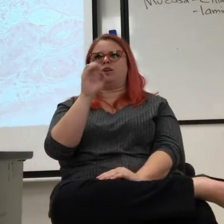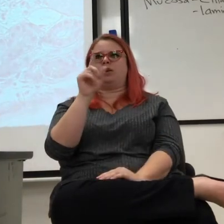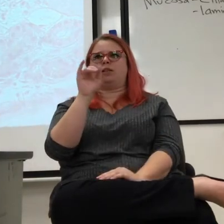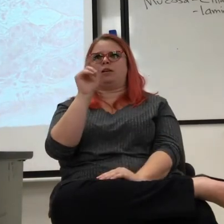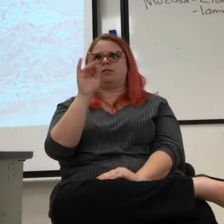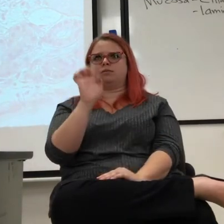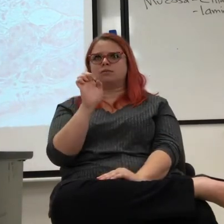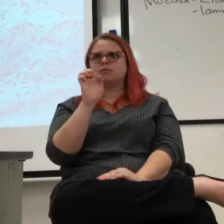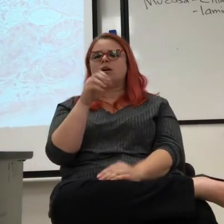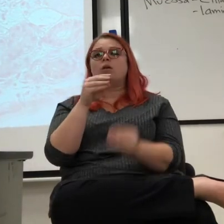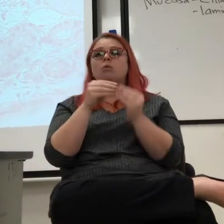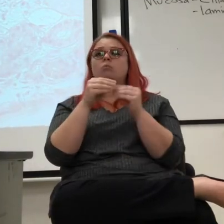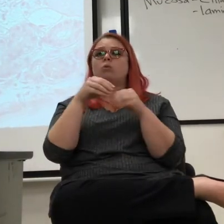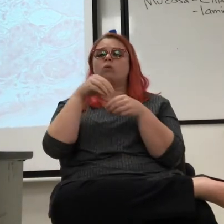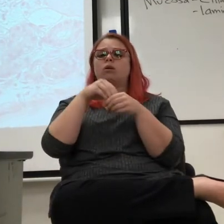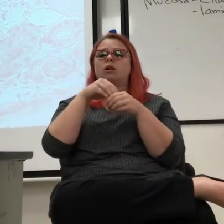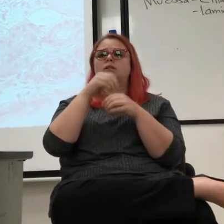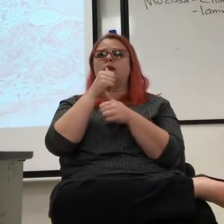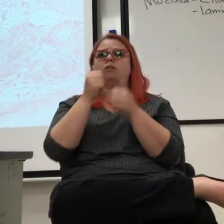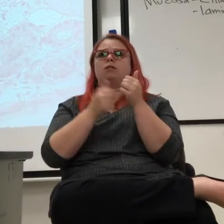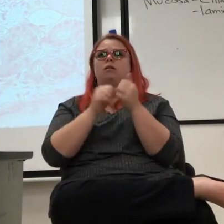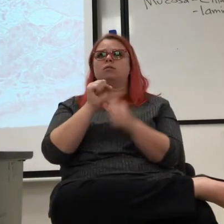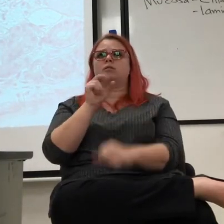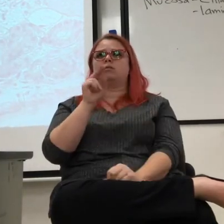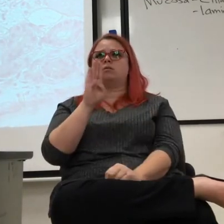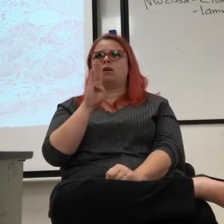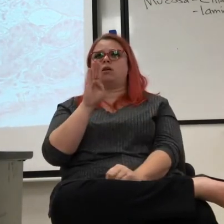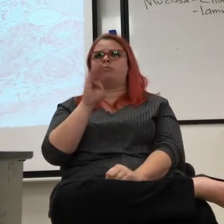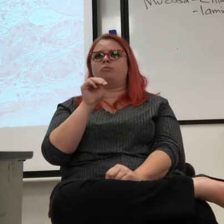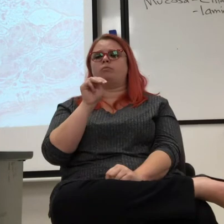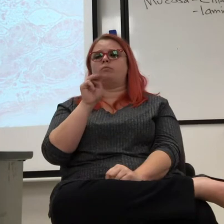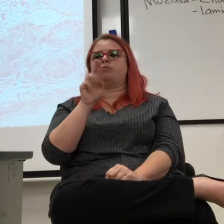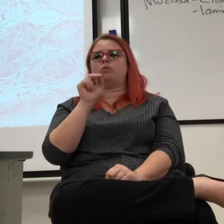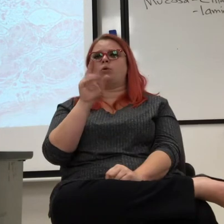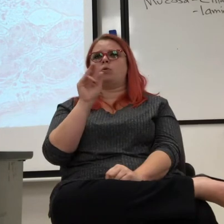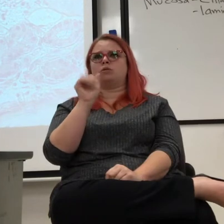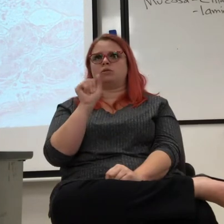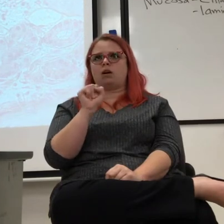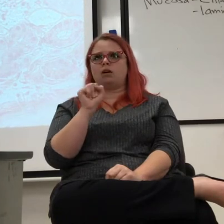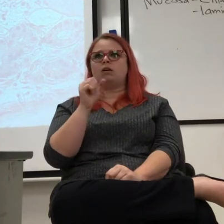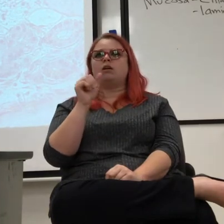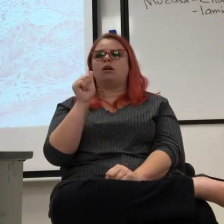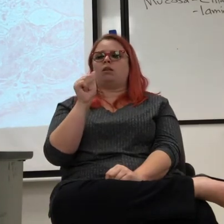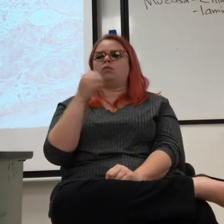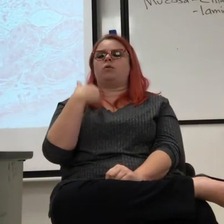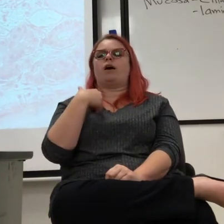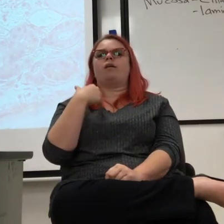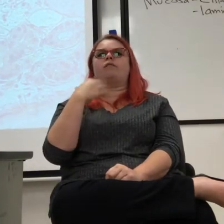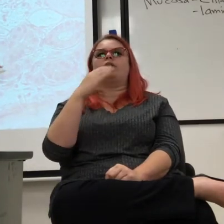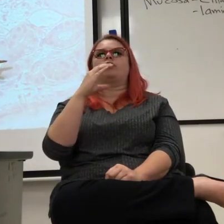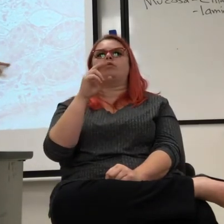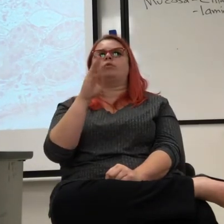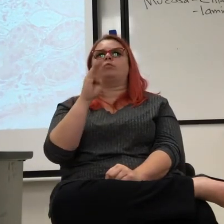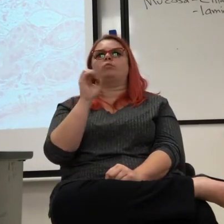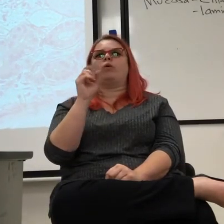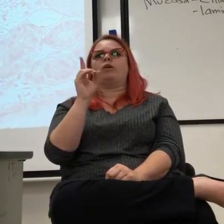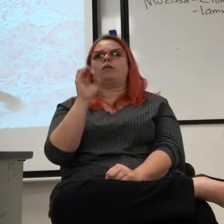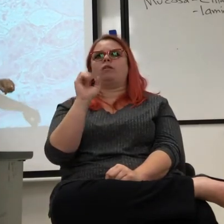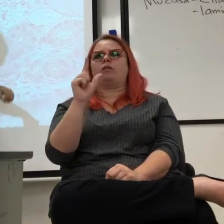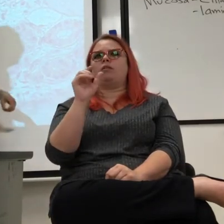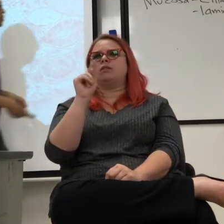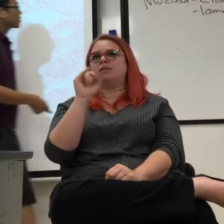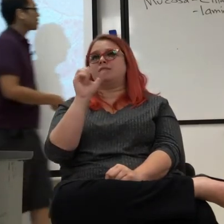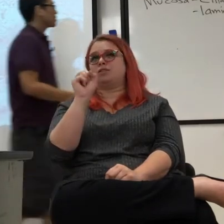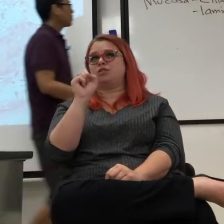the submucosa, you have seromucous glands. All these cuboidal tissues are glands.